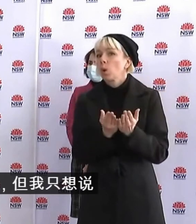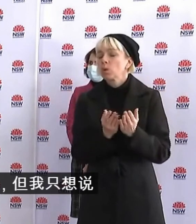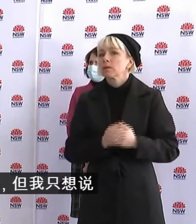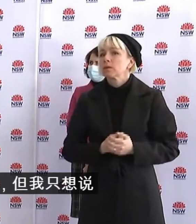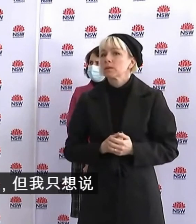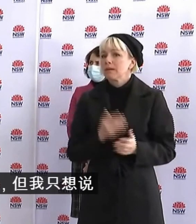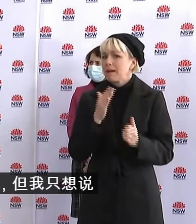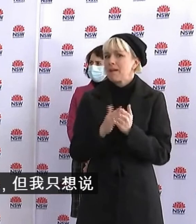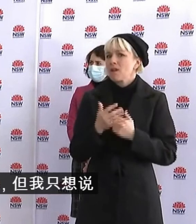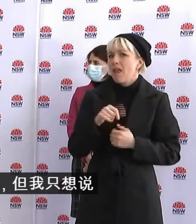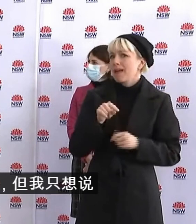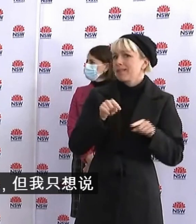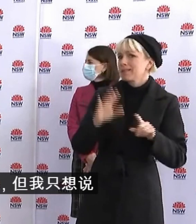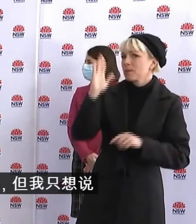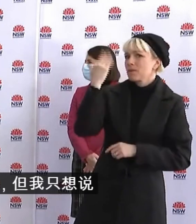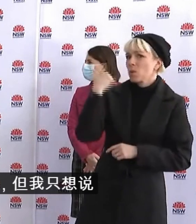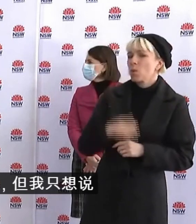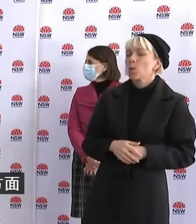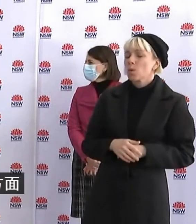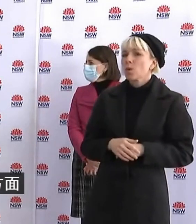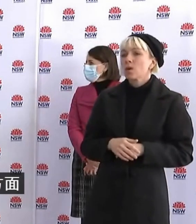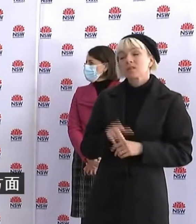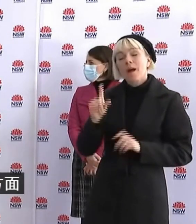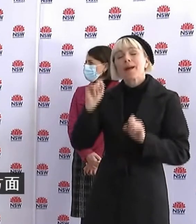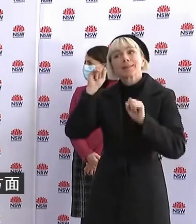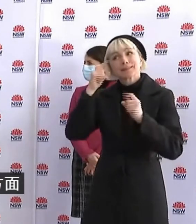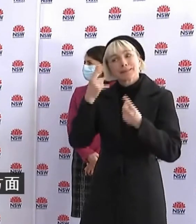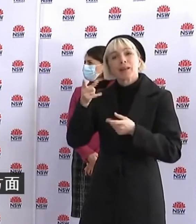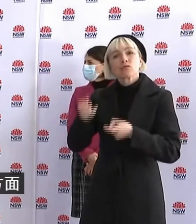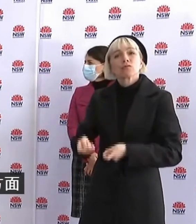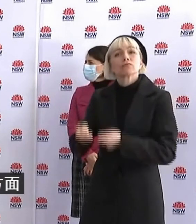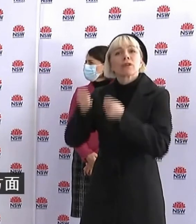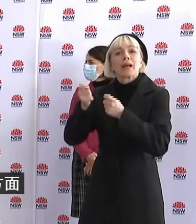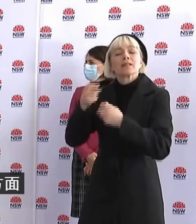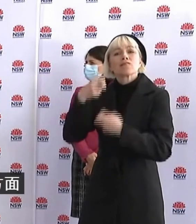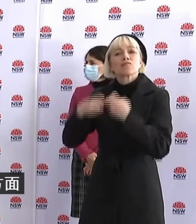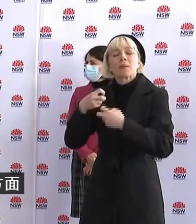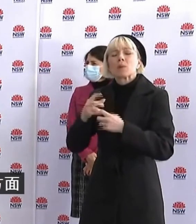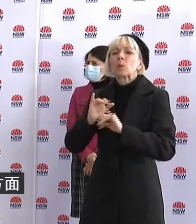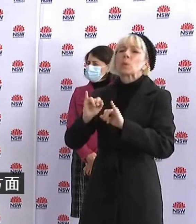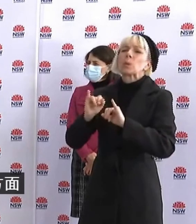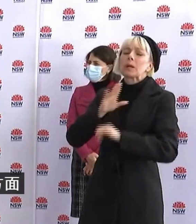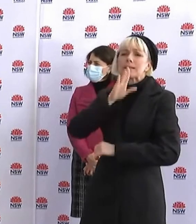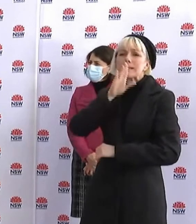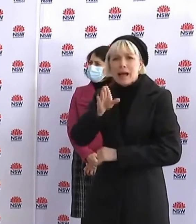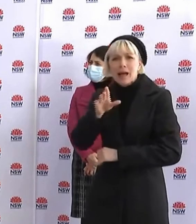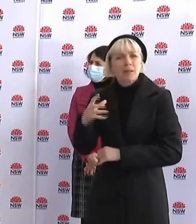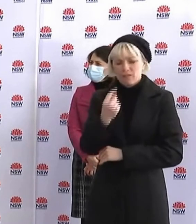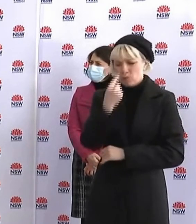I'll talk to them again about what you're raising, but I've just got to say we've also got to understand that other aspect. Minister,